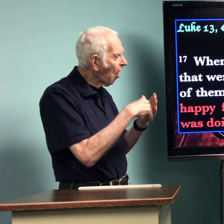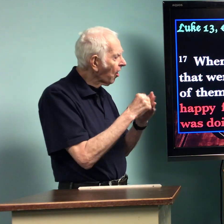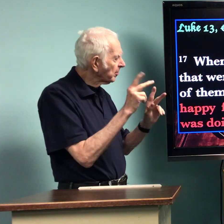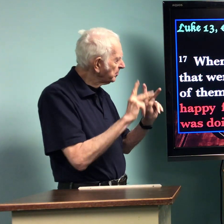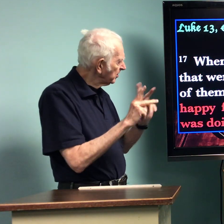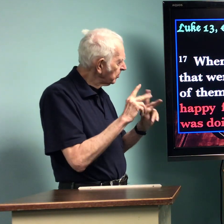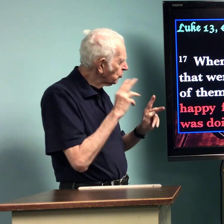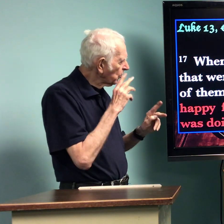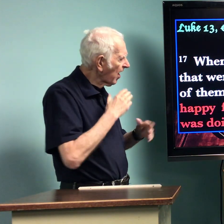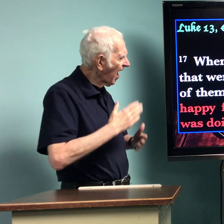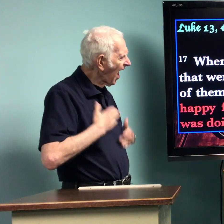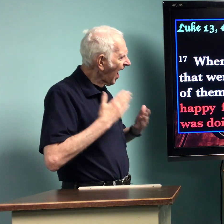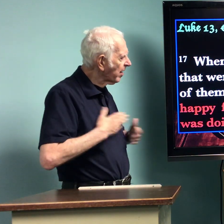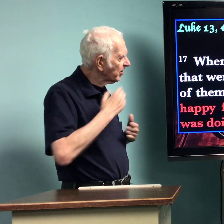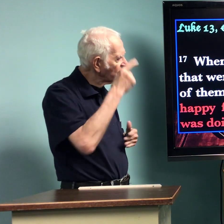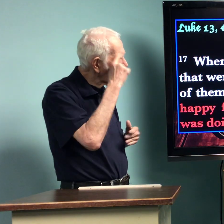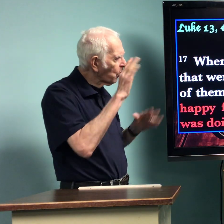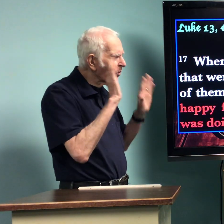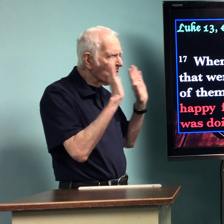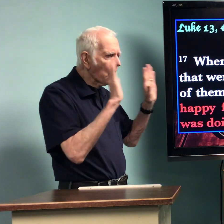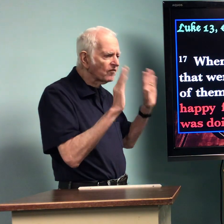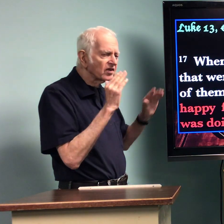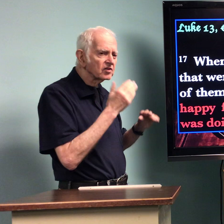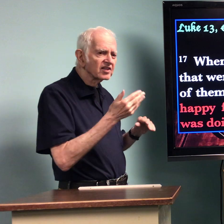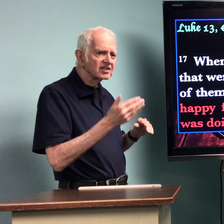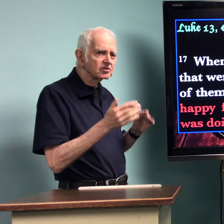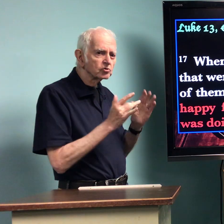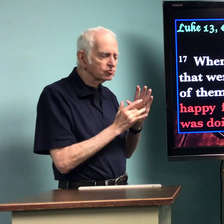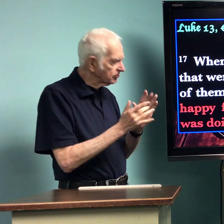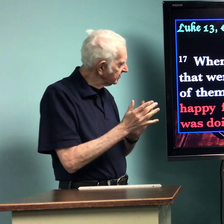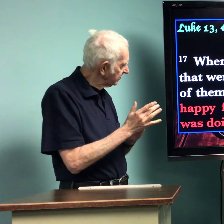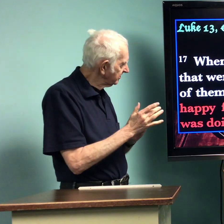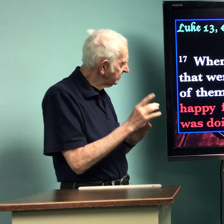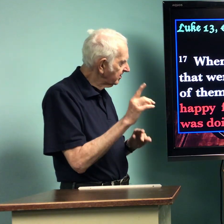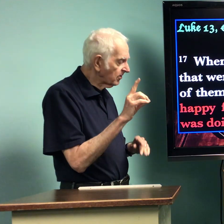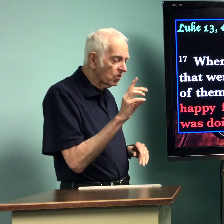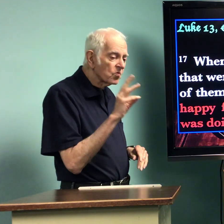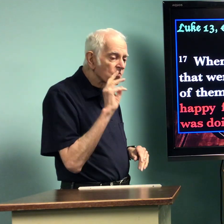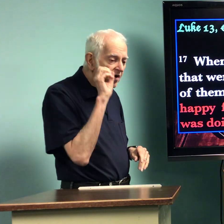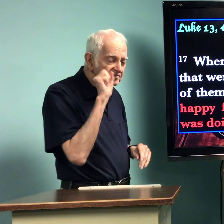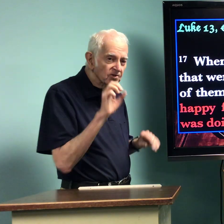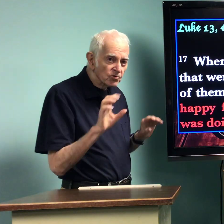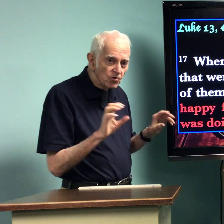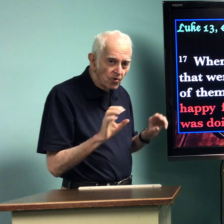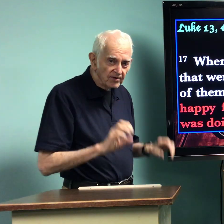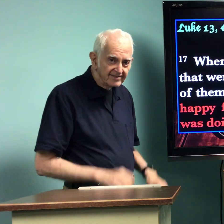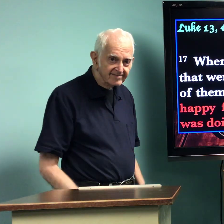And all the people were happy for the wonderful things Jesus was doing.